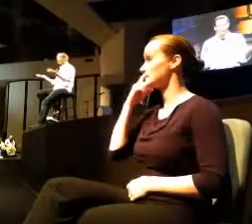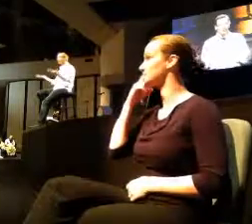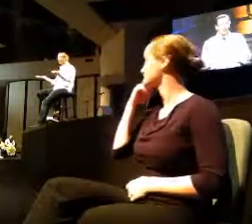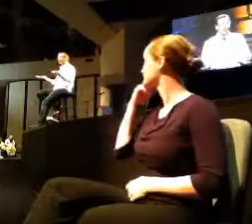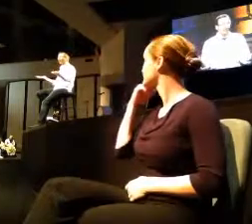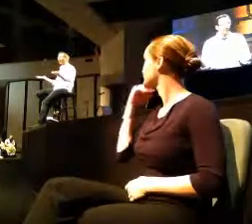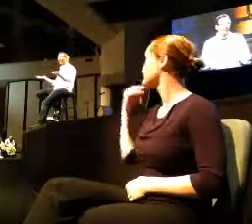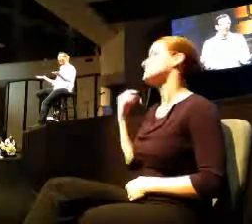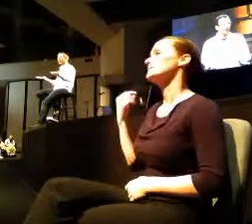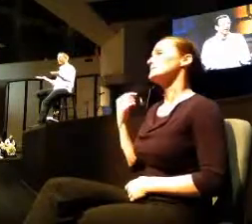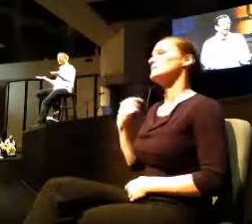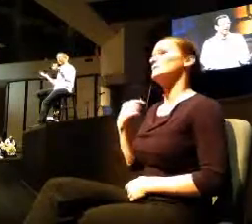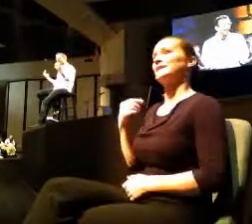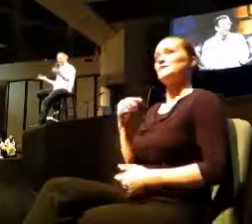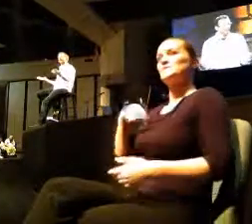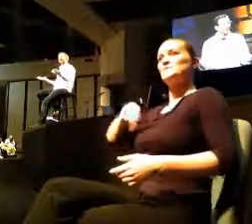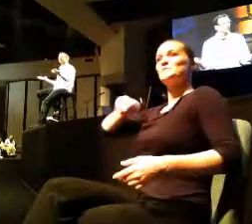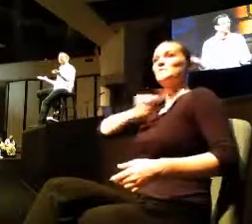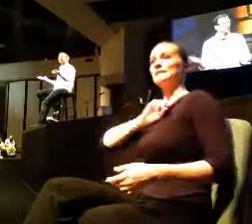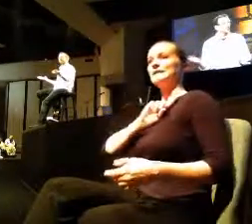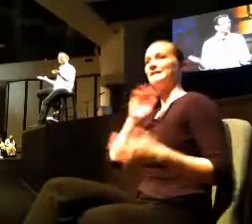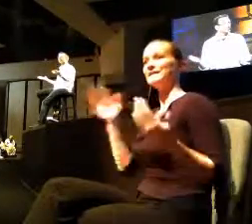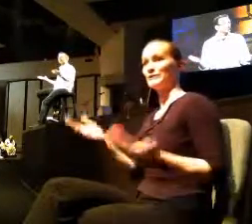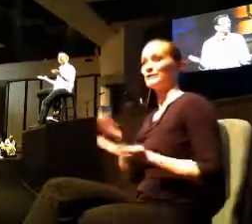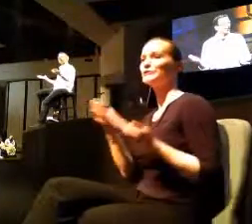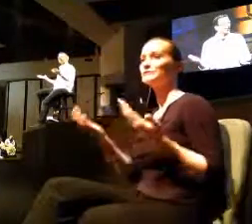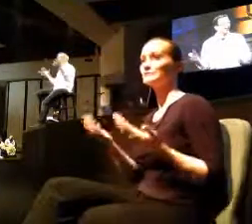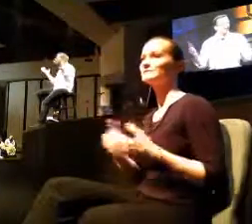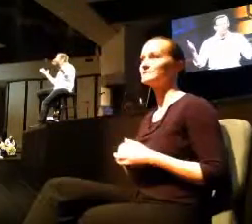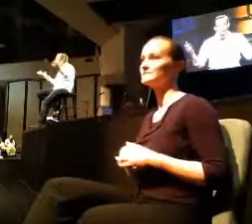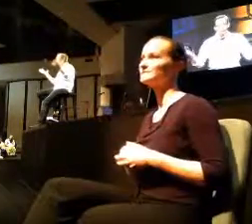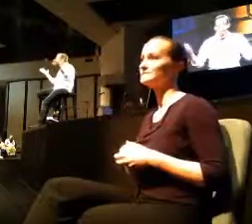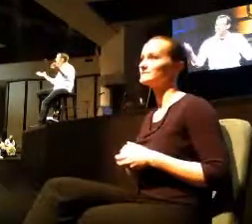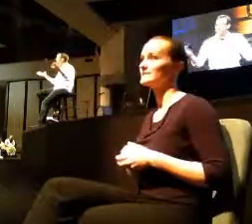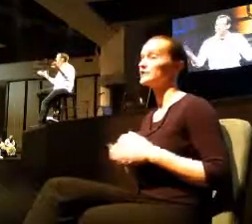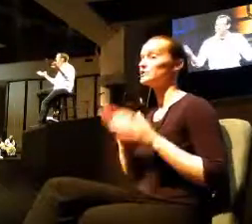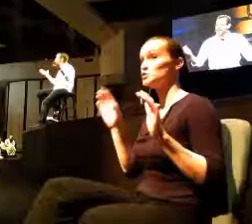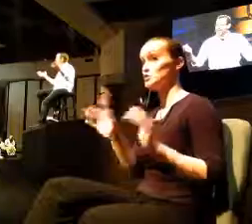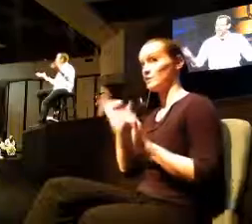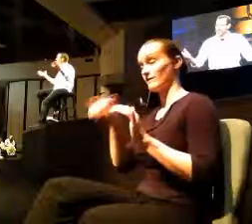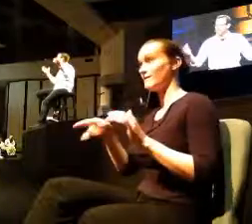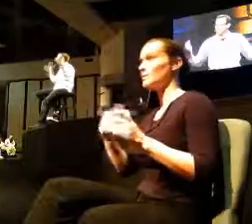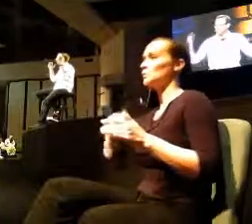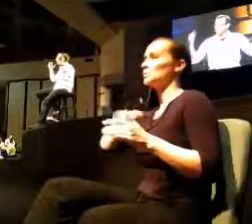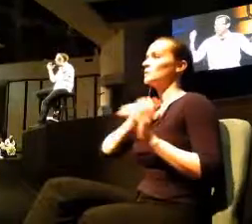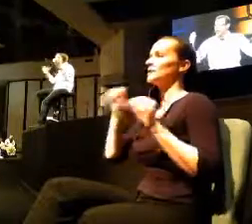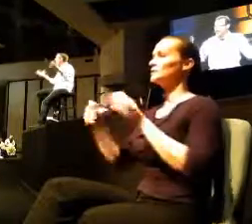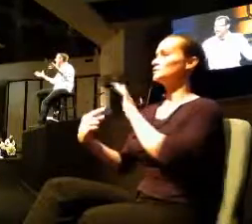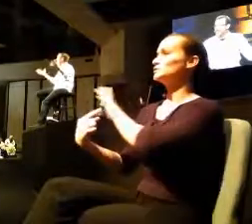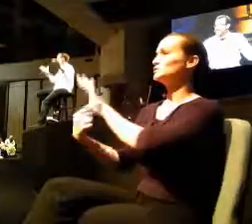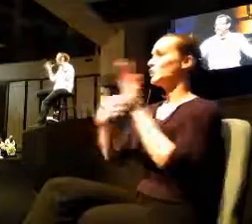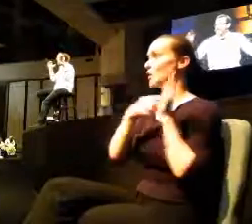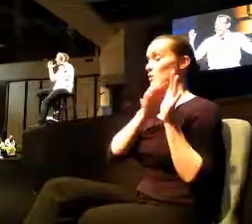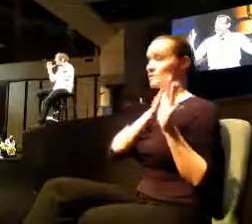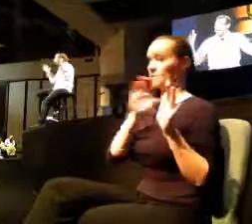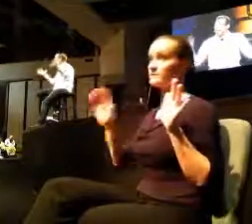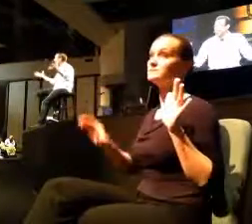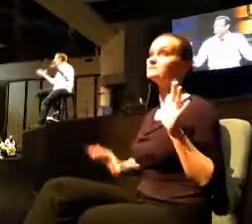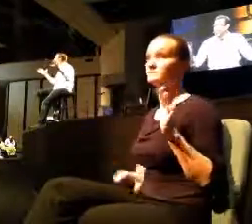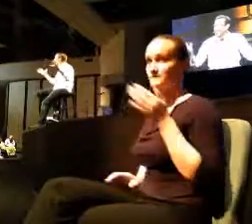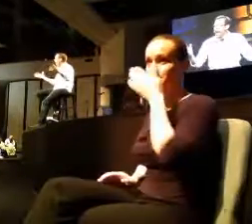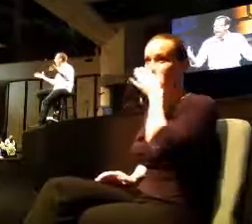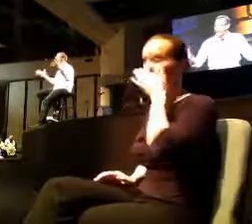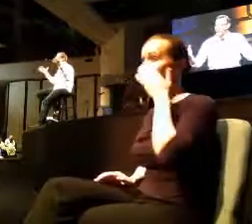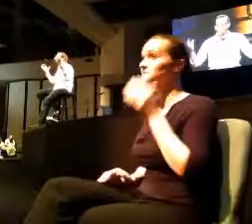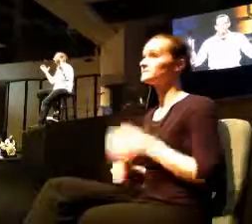that is who we are. That is our purpose. And we can be that expression week in and